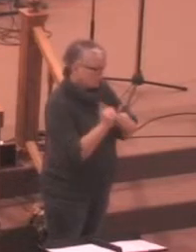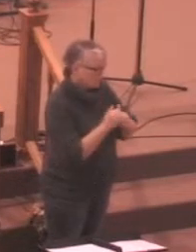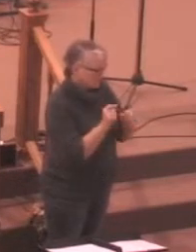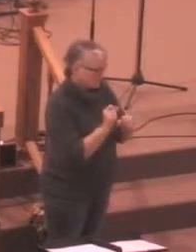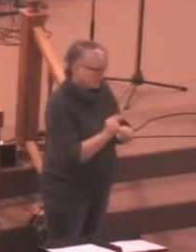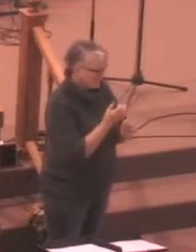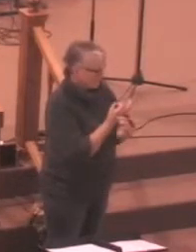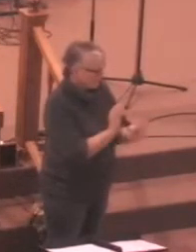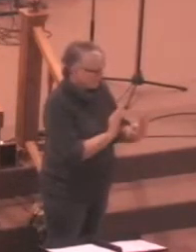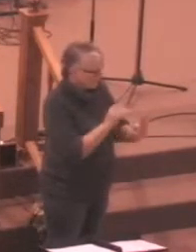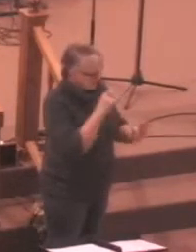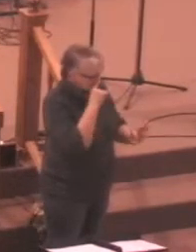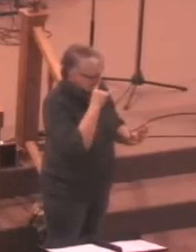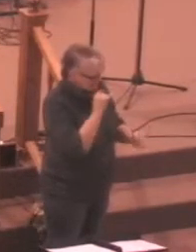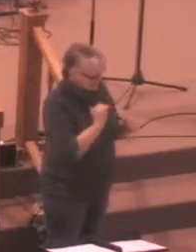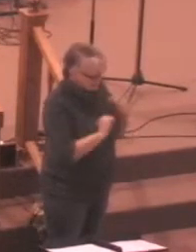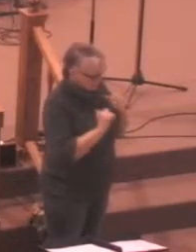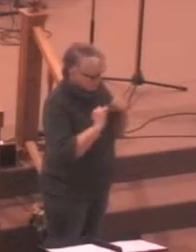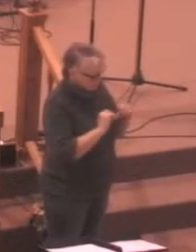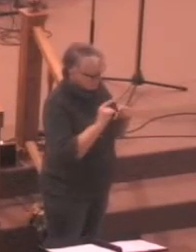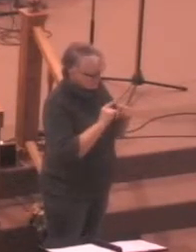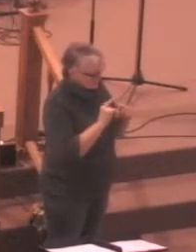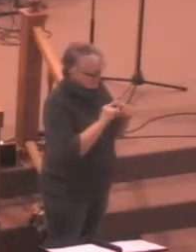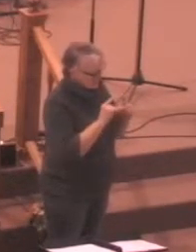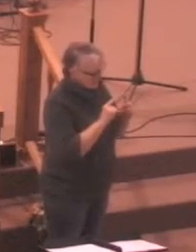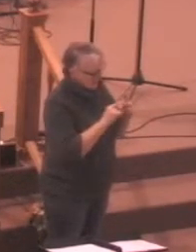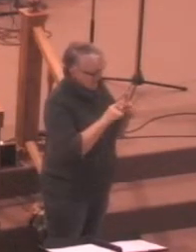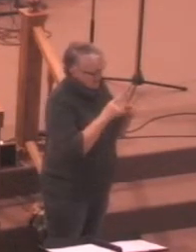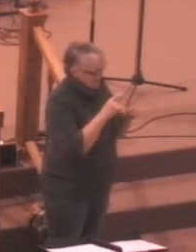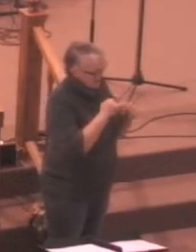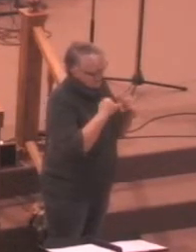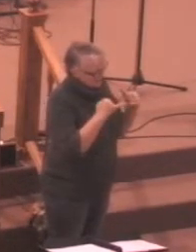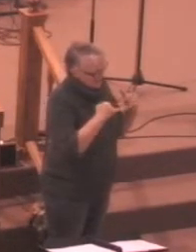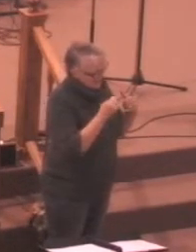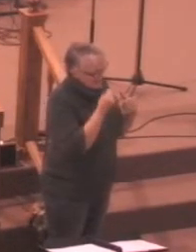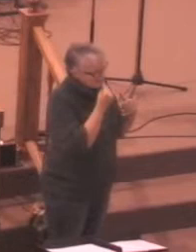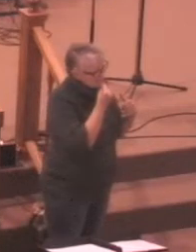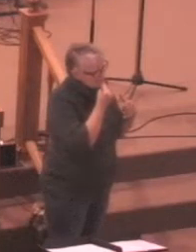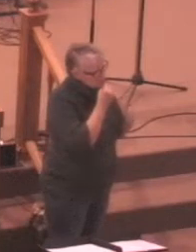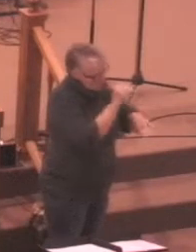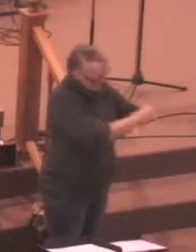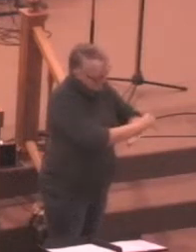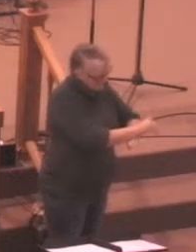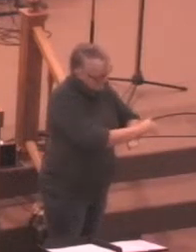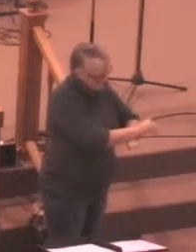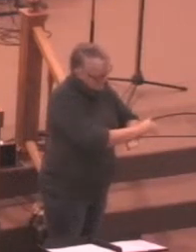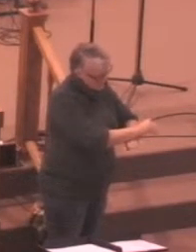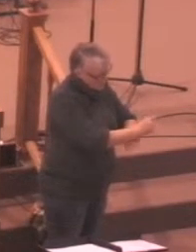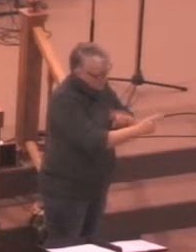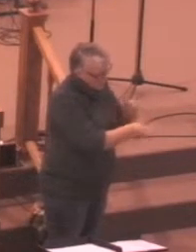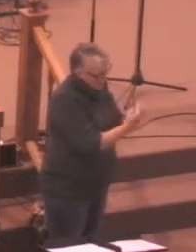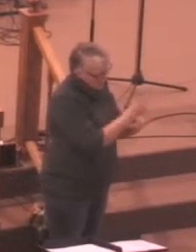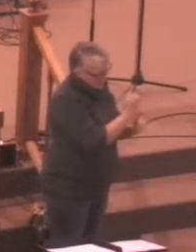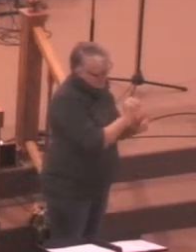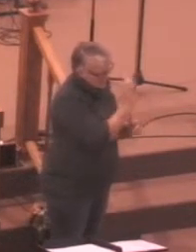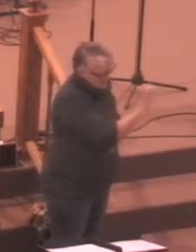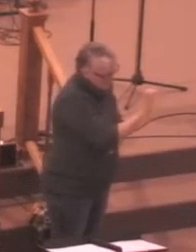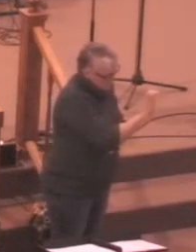Kids performance and spaghetti dinner night. So mark your calendar. It is December